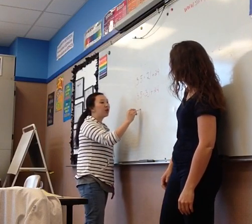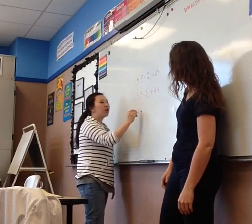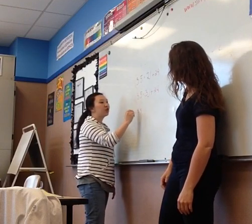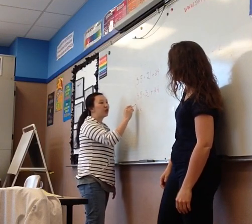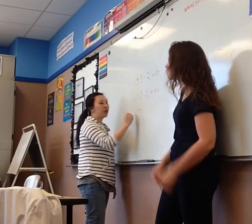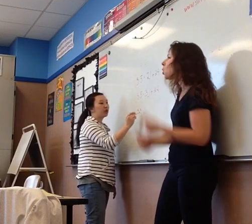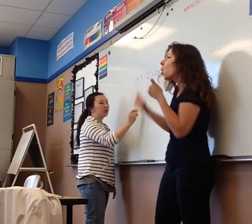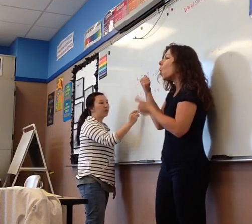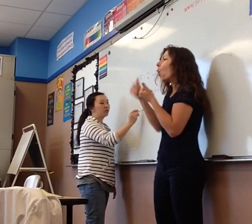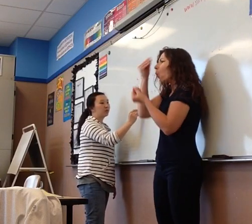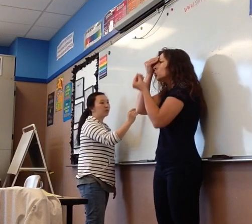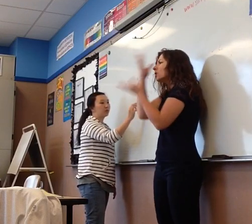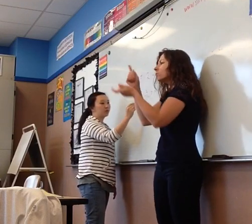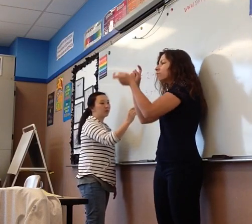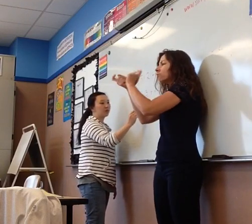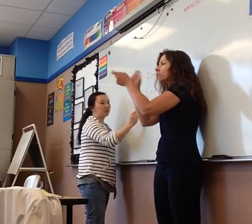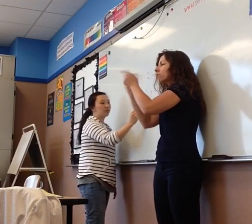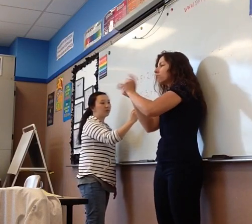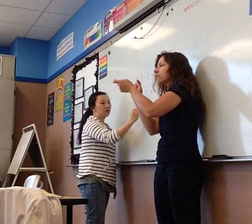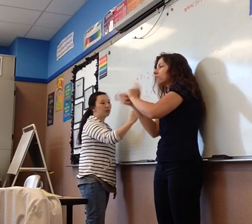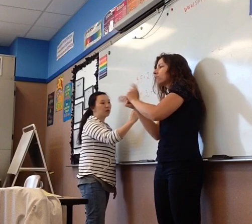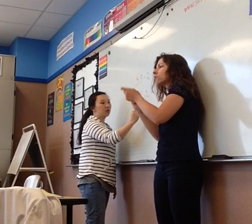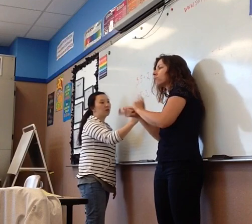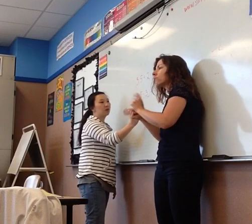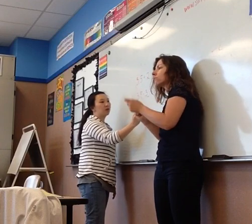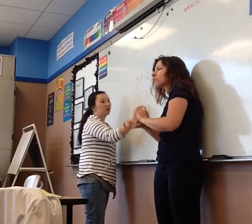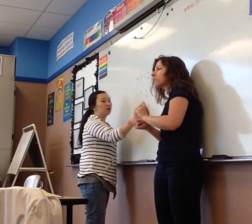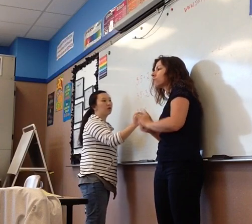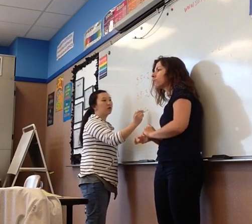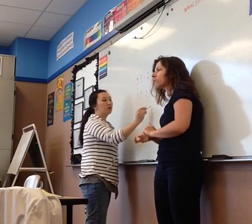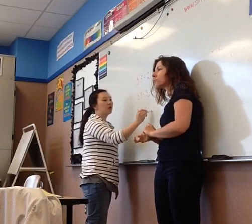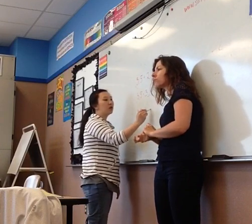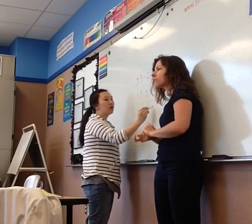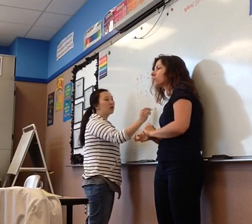keeps changing? The number of levels.